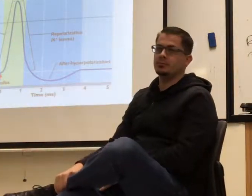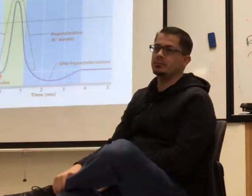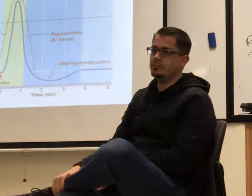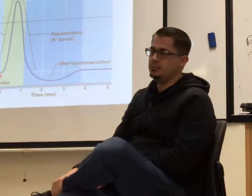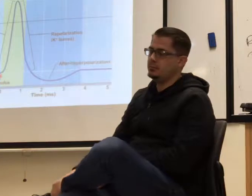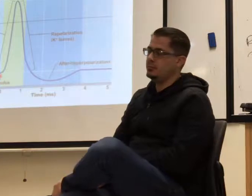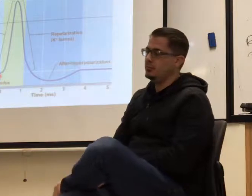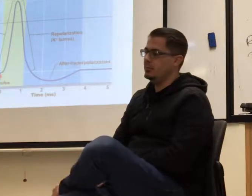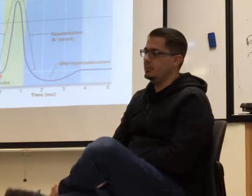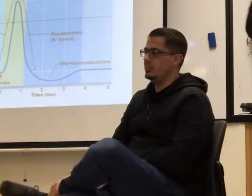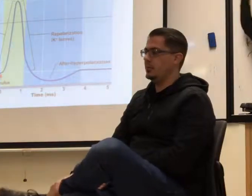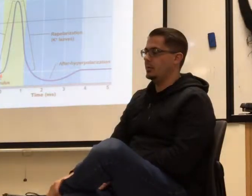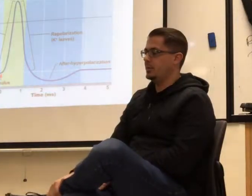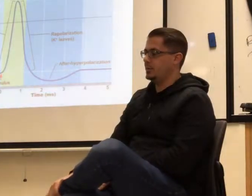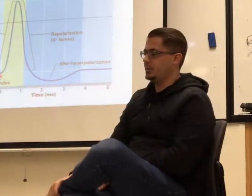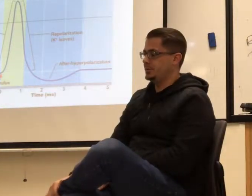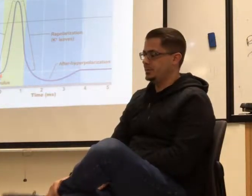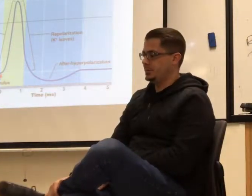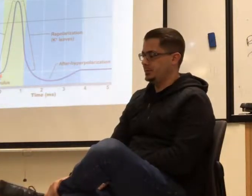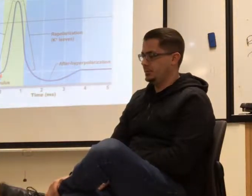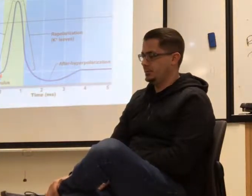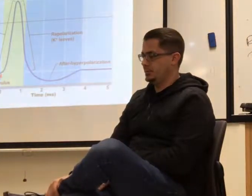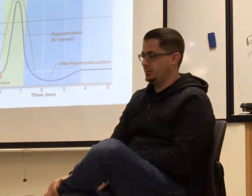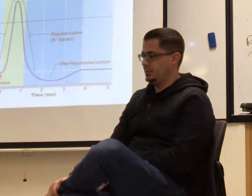Let me erase this top part here.